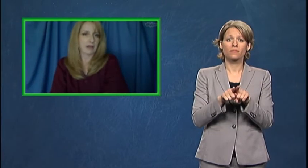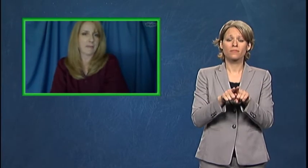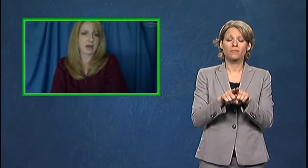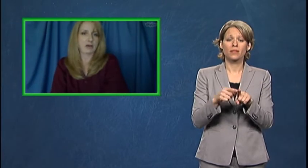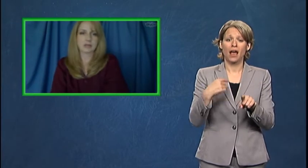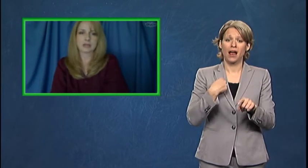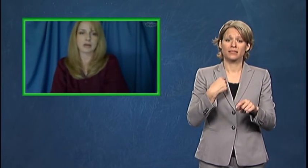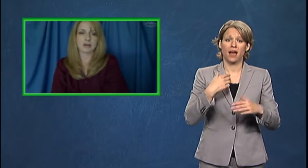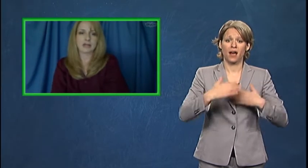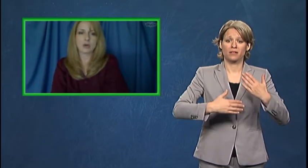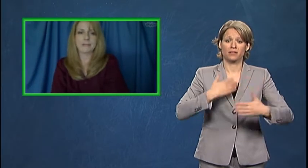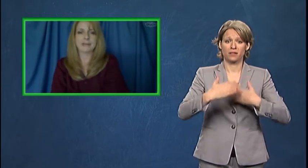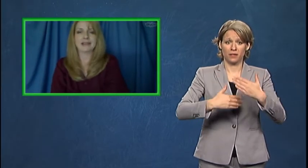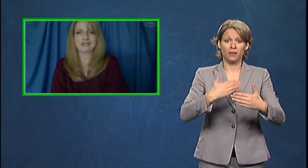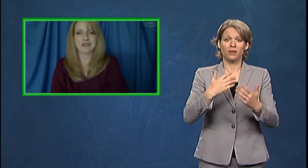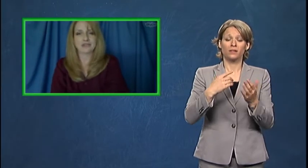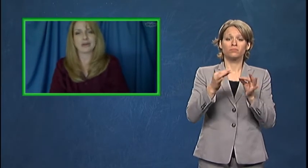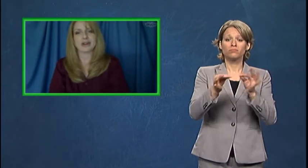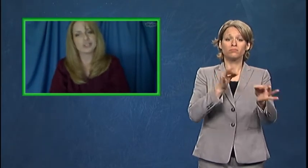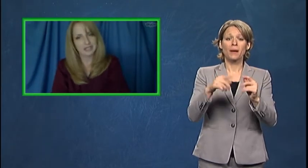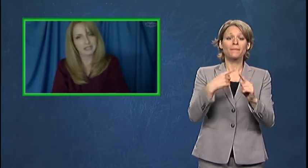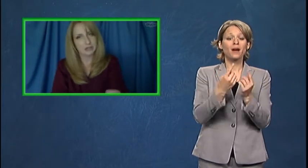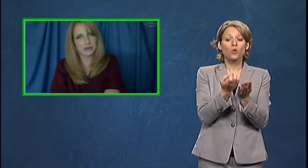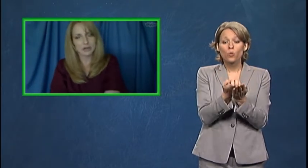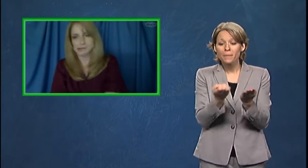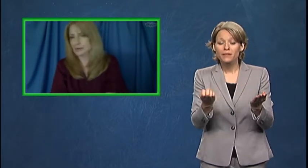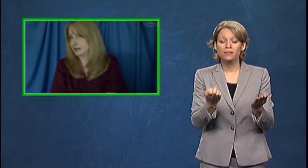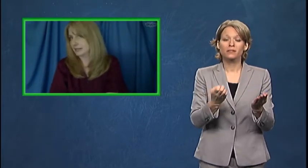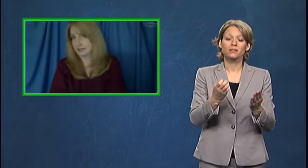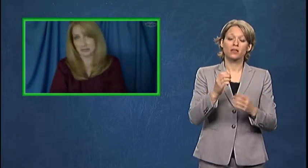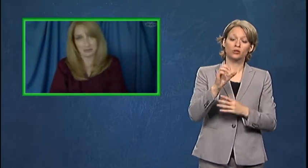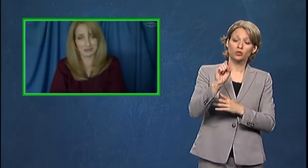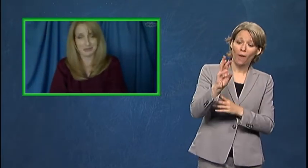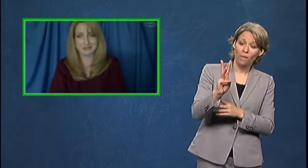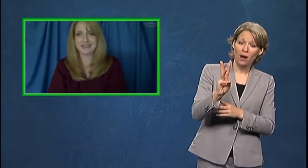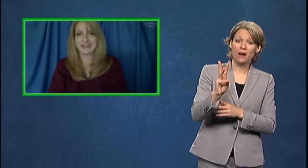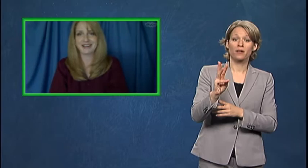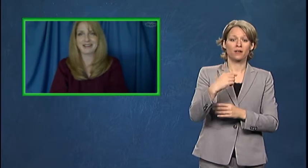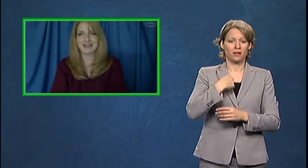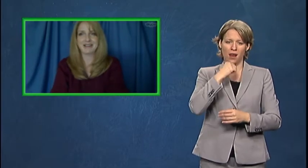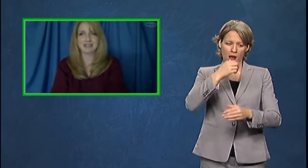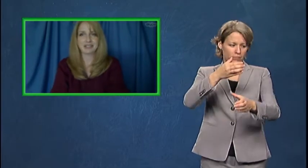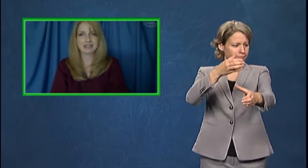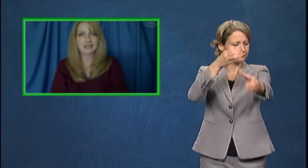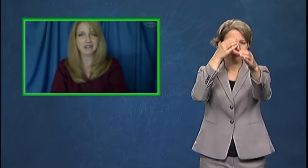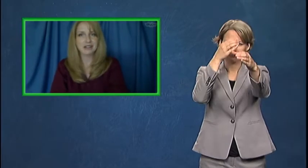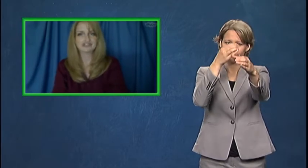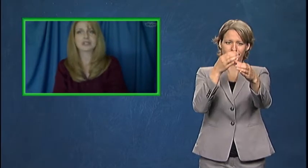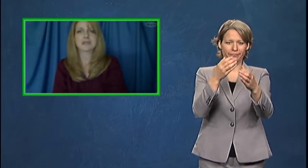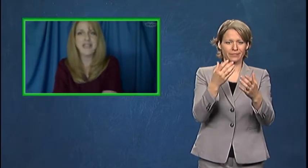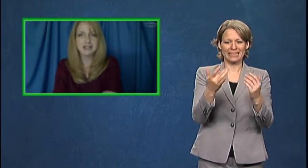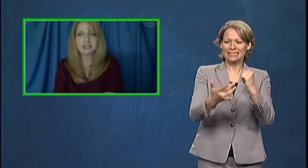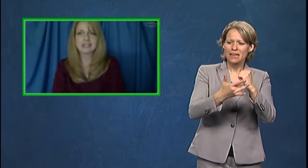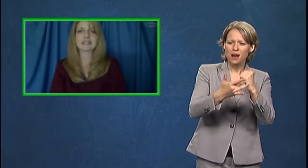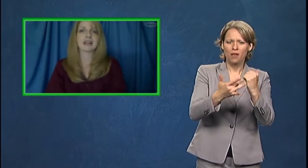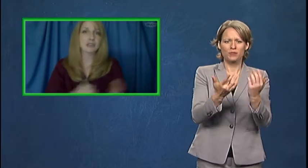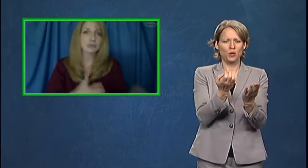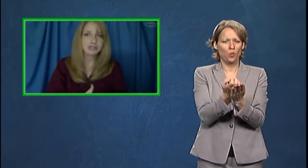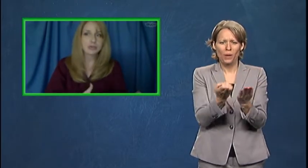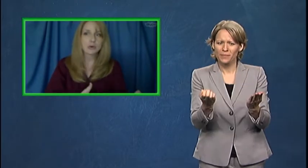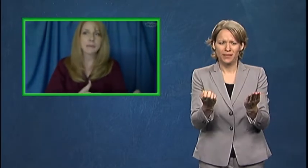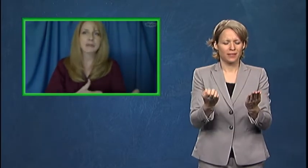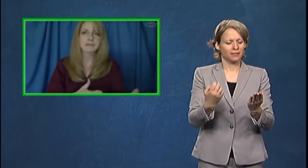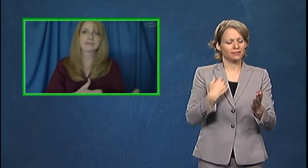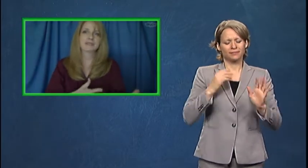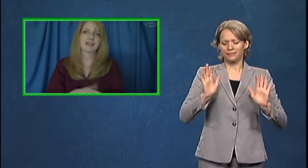talking about equipment and software, I should let you know I am not a technical person. I have just enough knowledge to be dangerous. I use